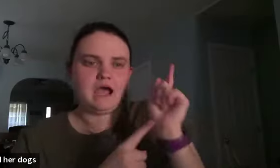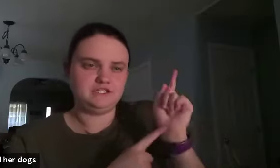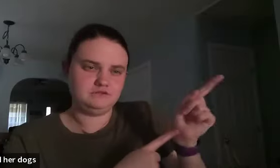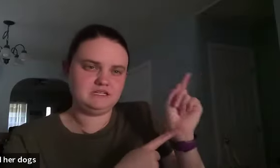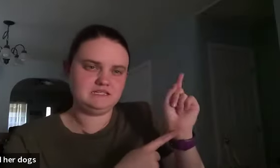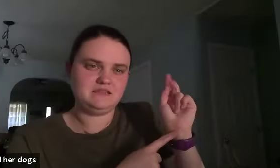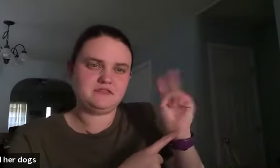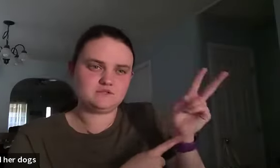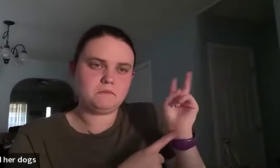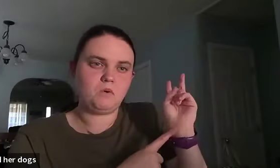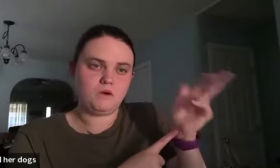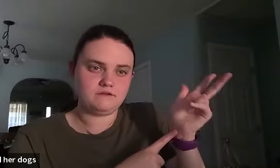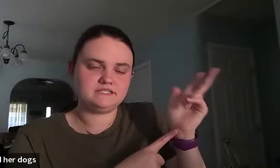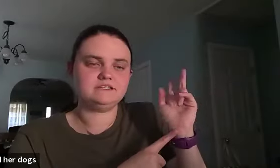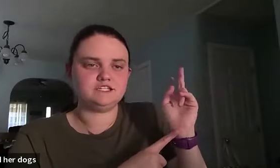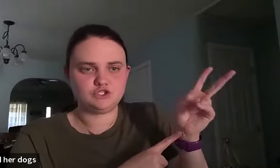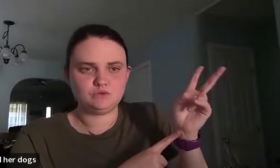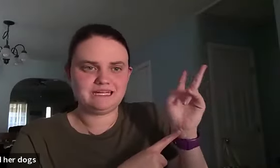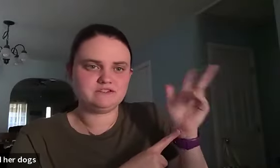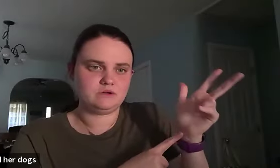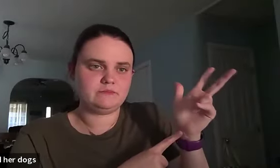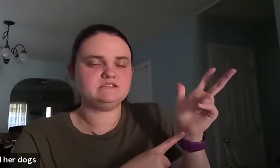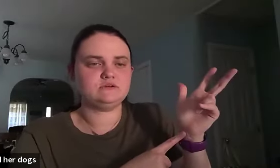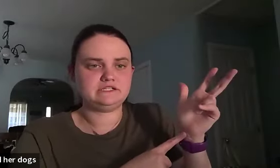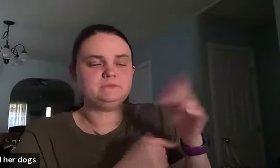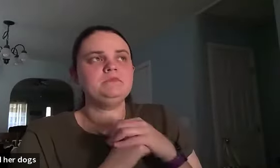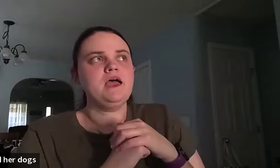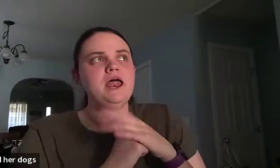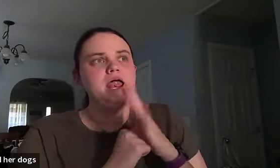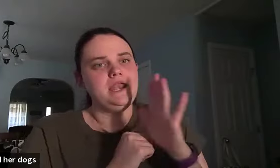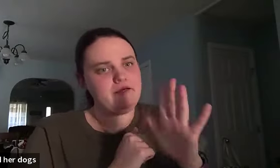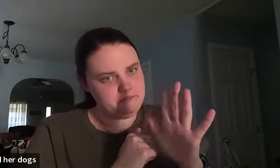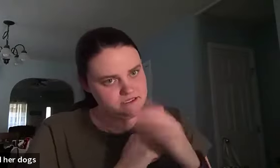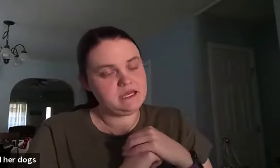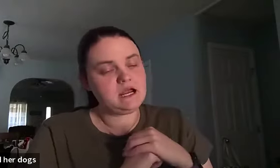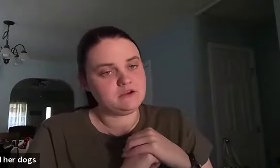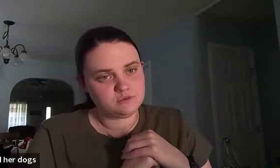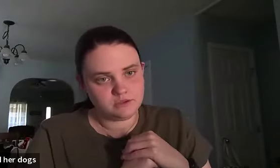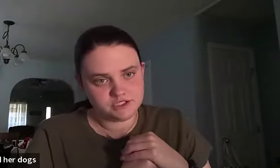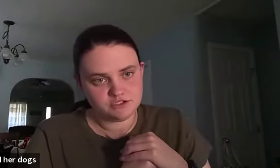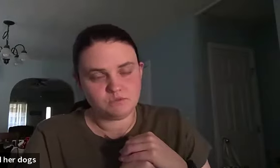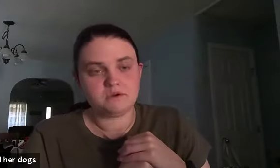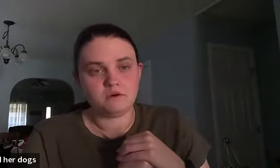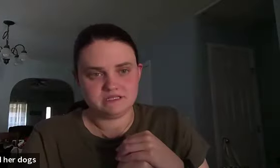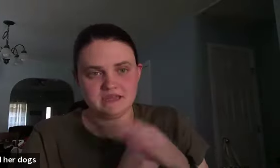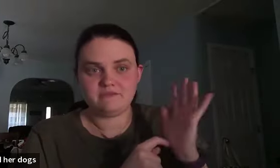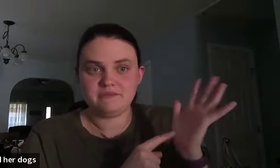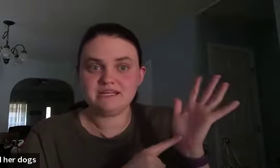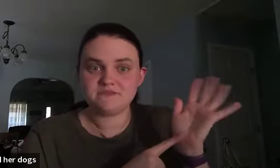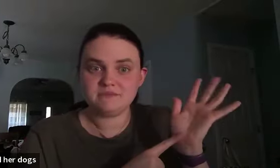I do tend to see this one more often, those 2 minutes, 3 minutes sort of deal. Now, that being said, I also work with children where we always say 5